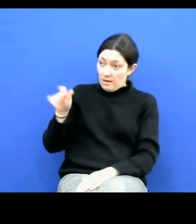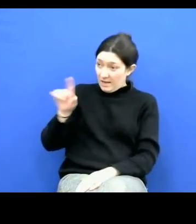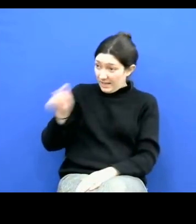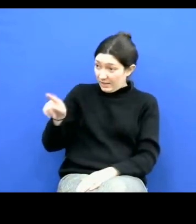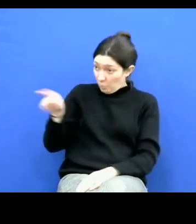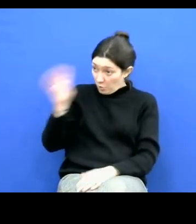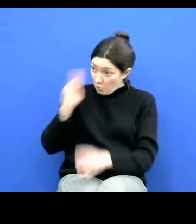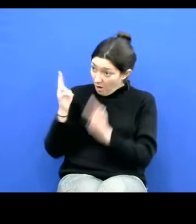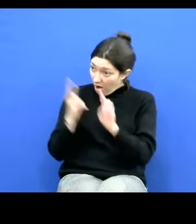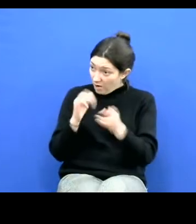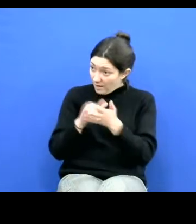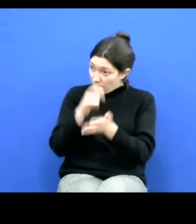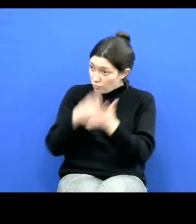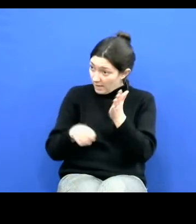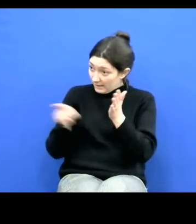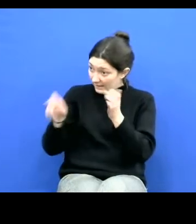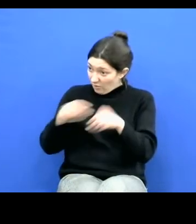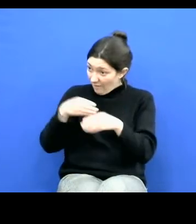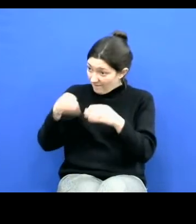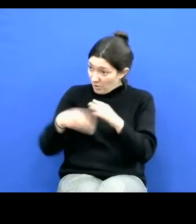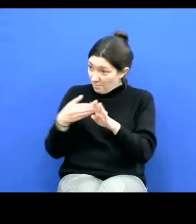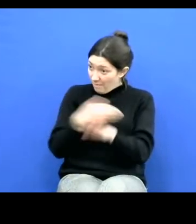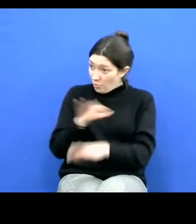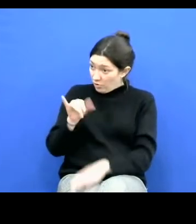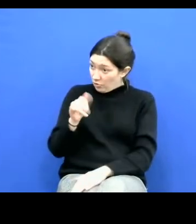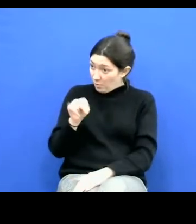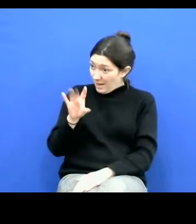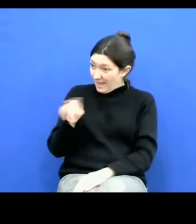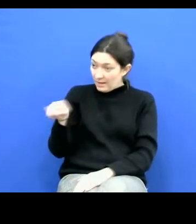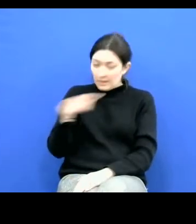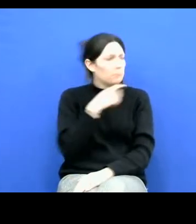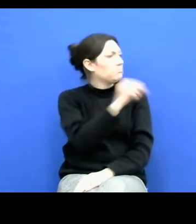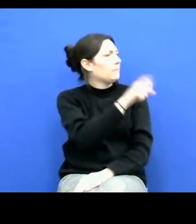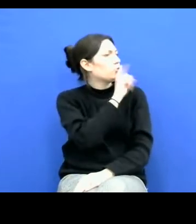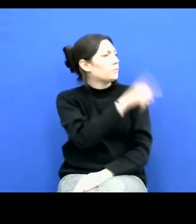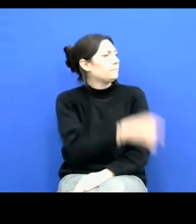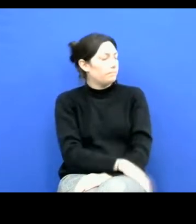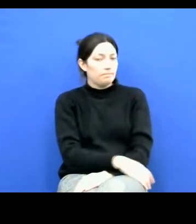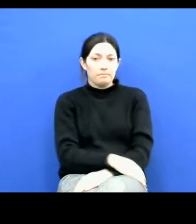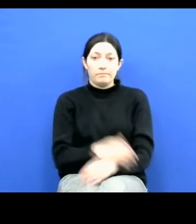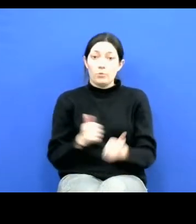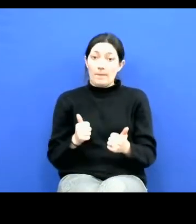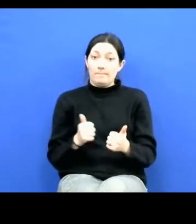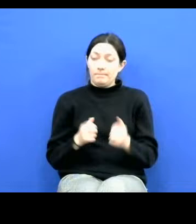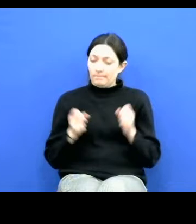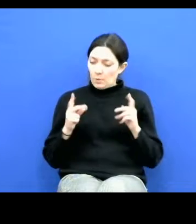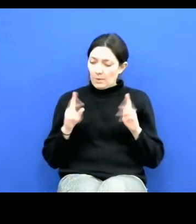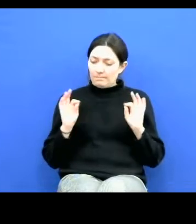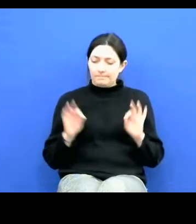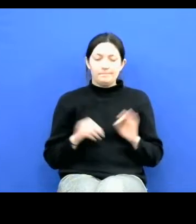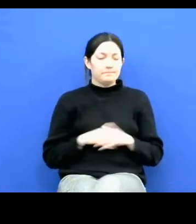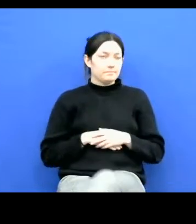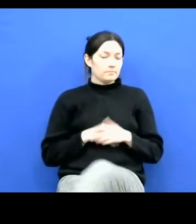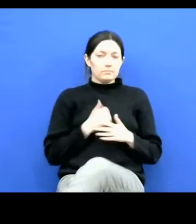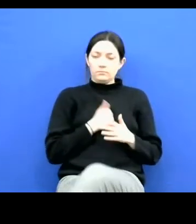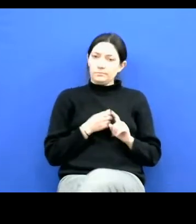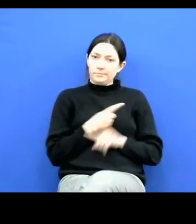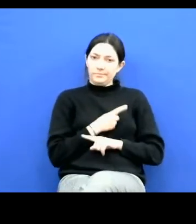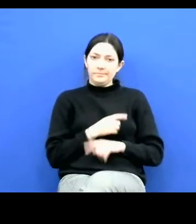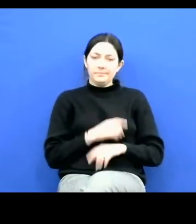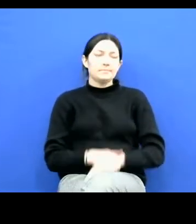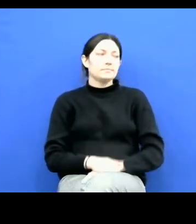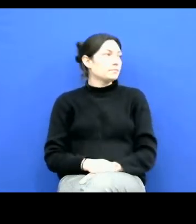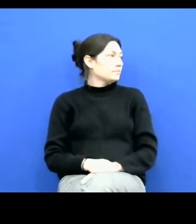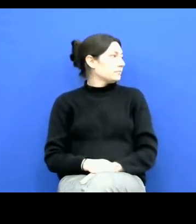And can you get it done by January 8th? And they said, yes. So, Okay, great. okay. Sorry.